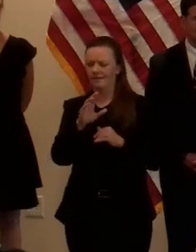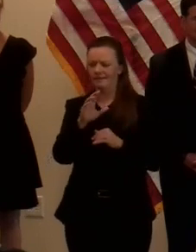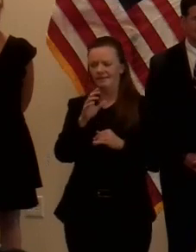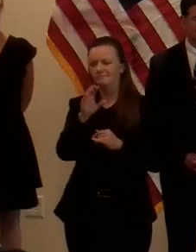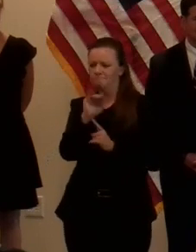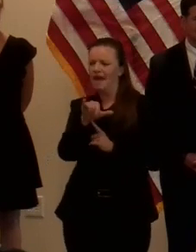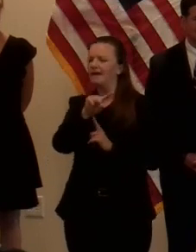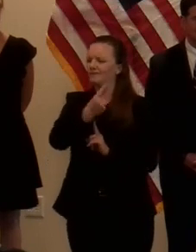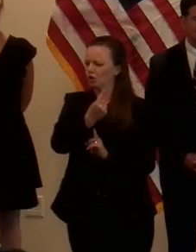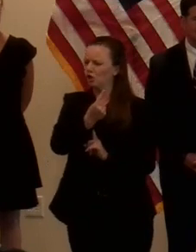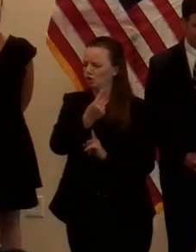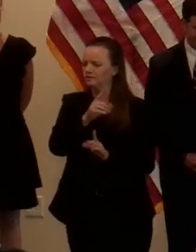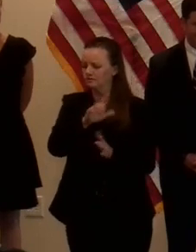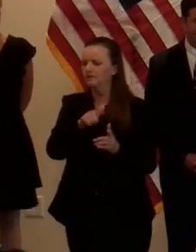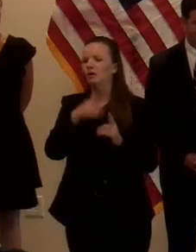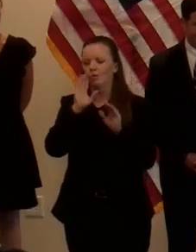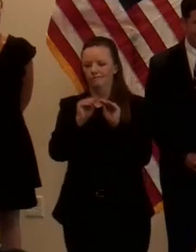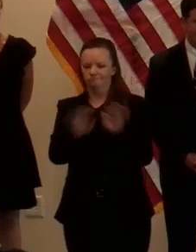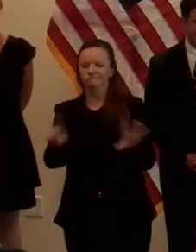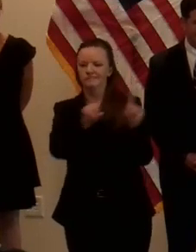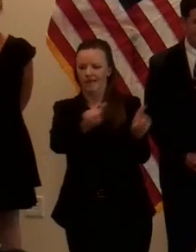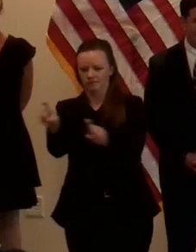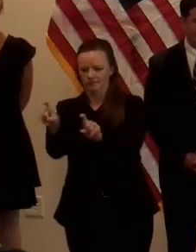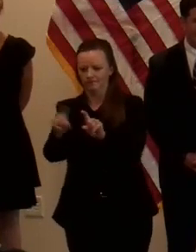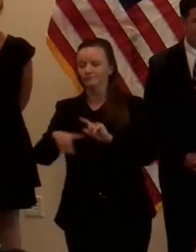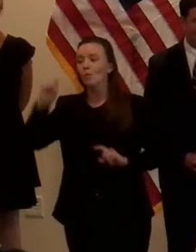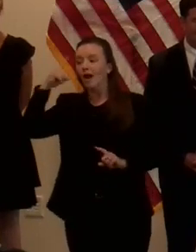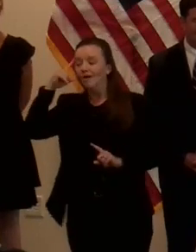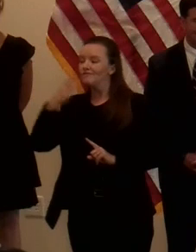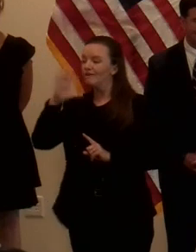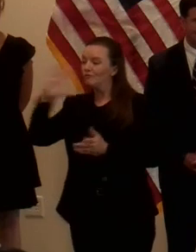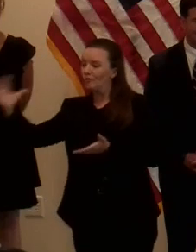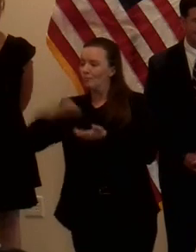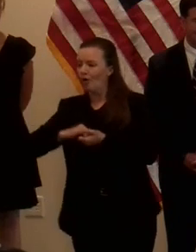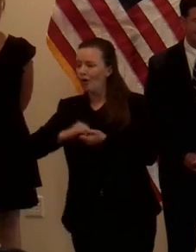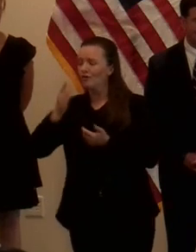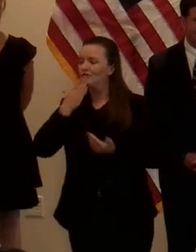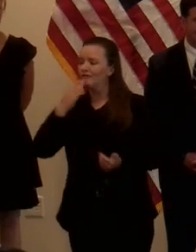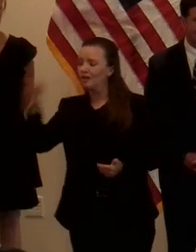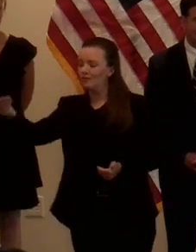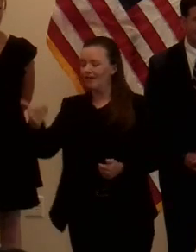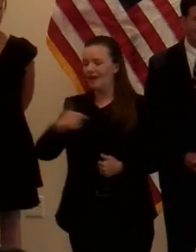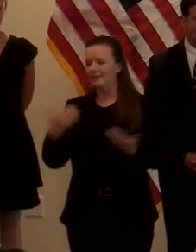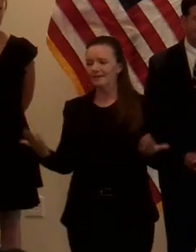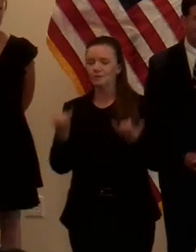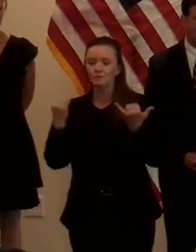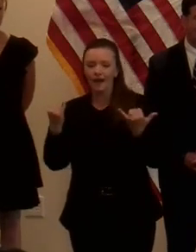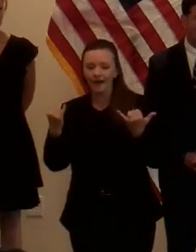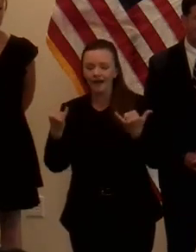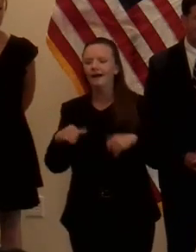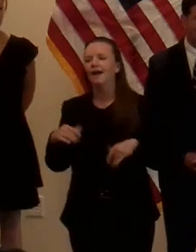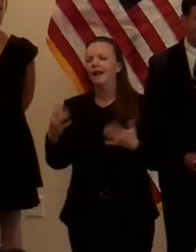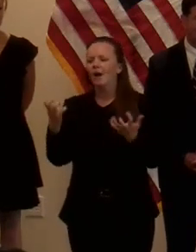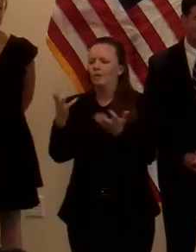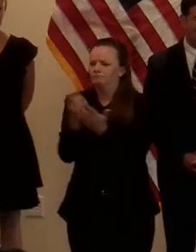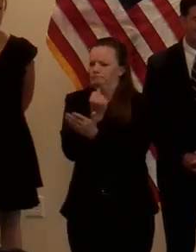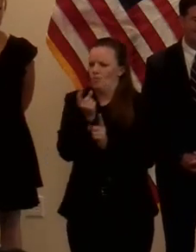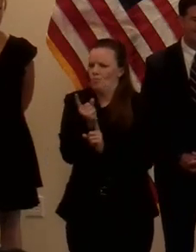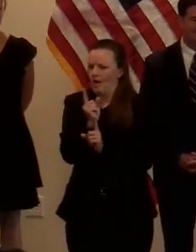test out. So Governor, thank you for the partnership. Thank you for inviting me here today. I just wanted to take 1